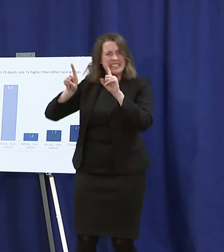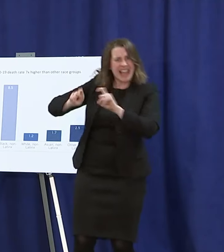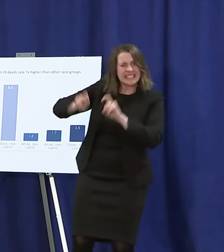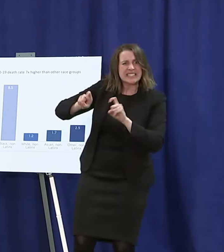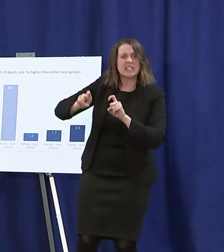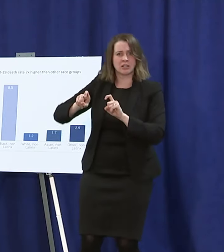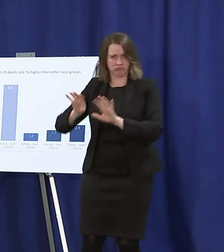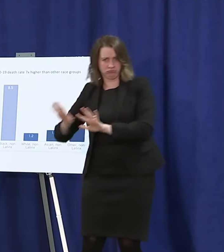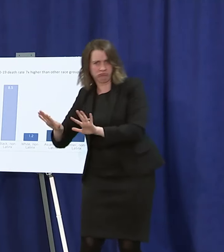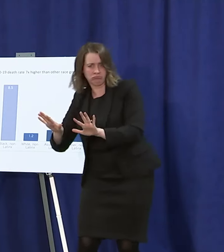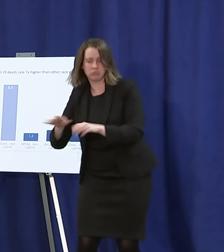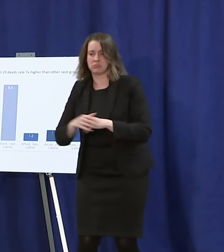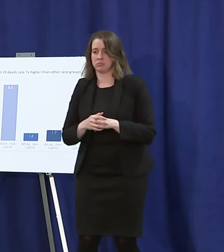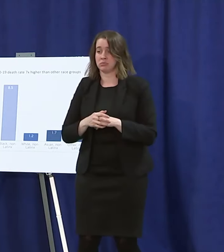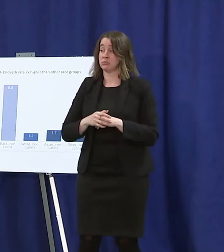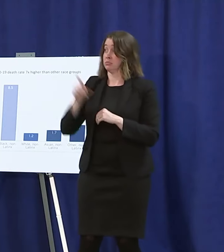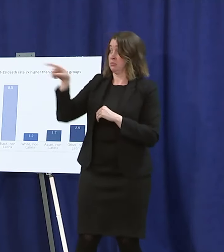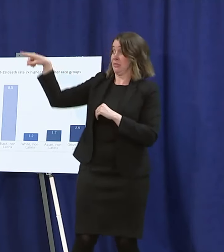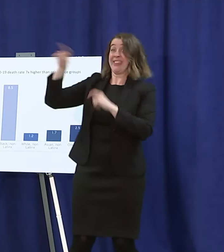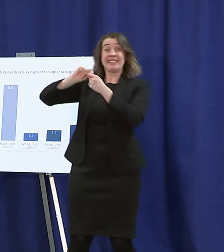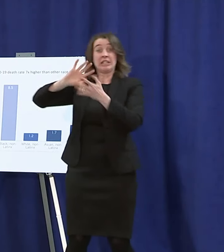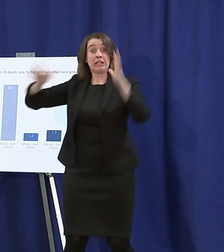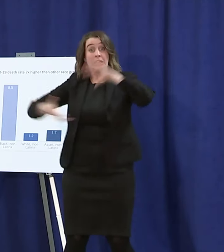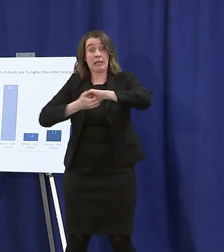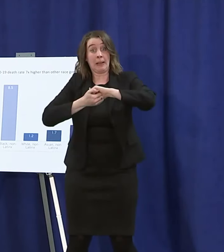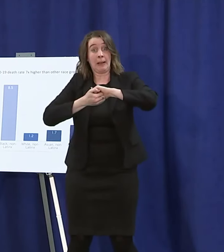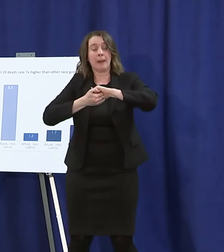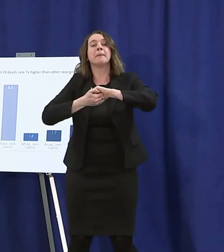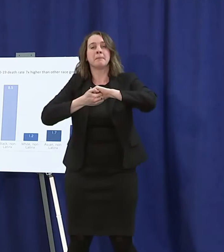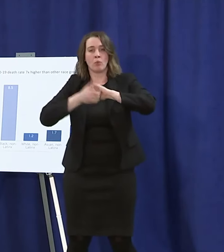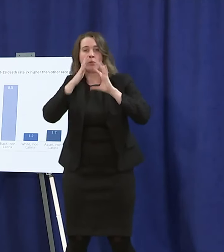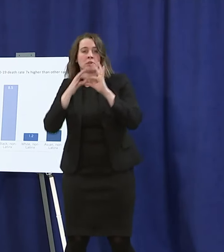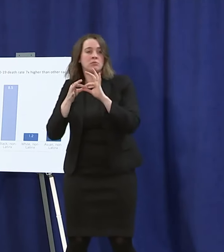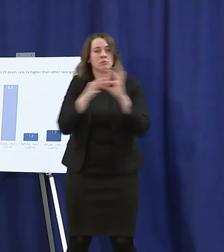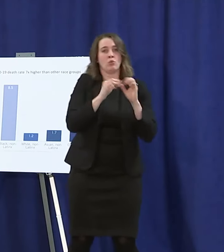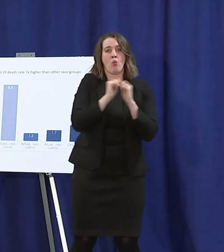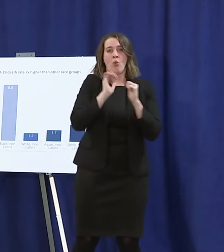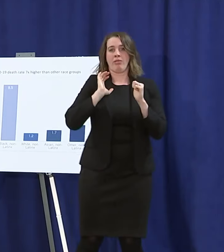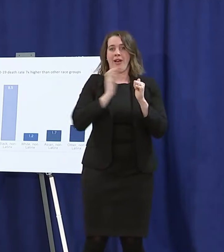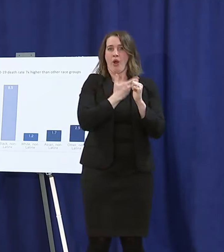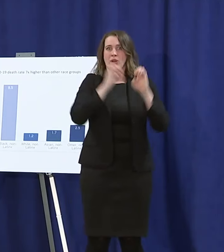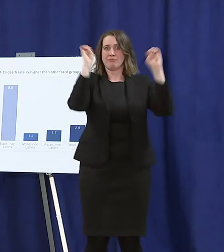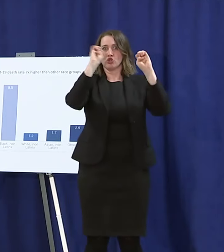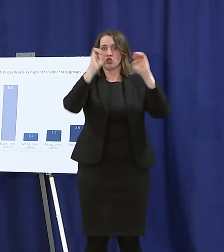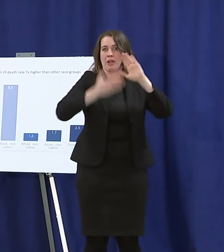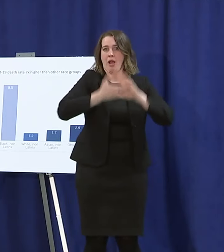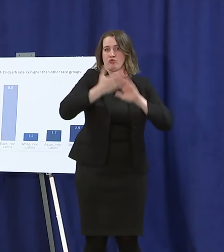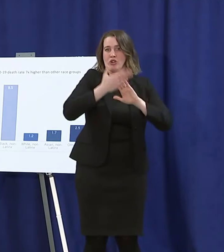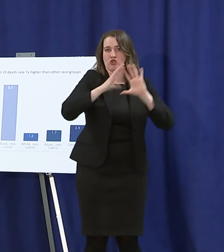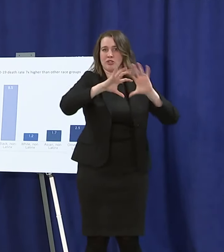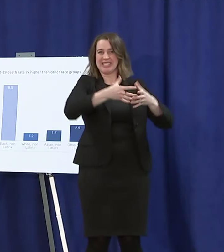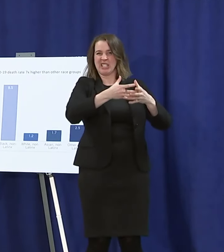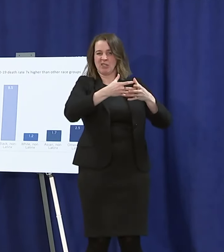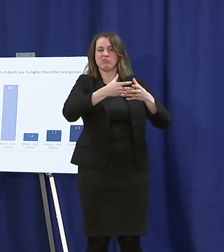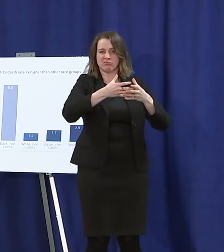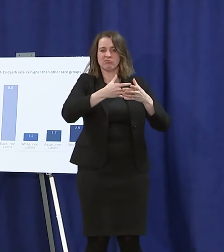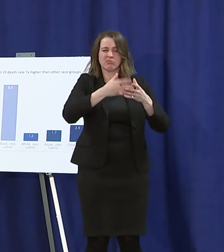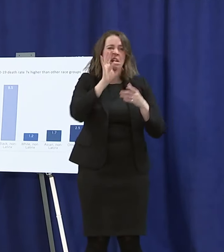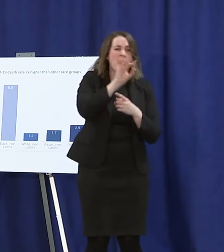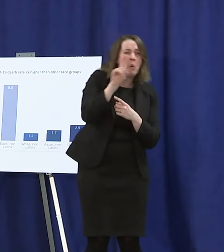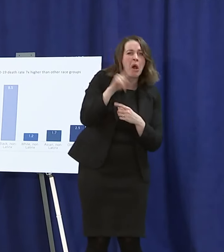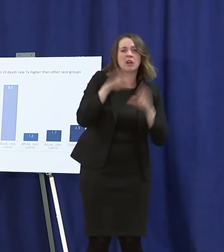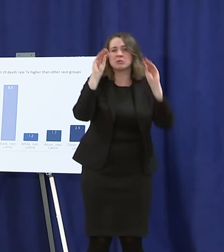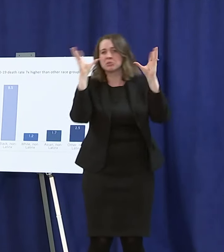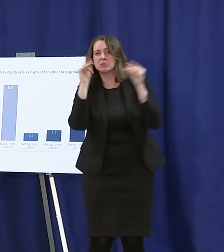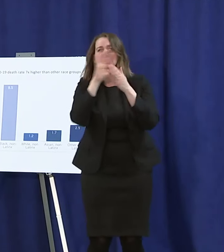team will be integrated into the city's Emergency Operation Center, just as all of our other working groups have